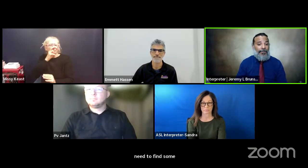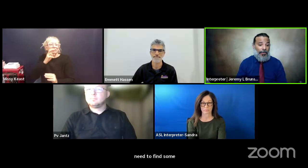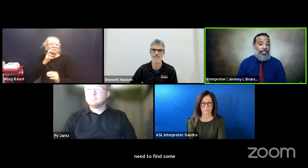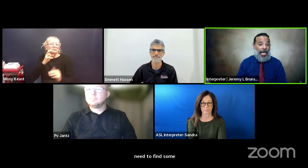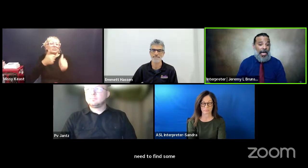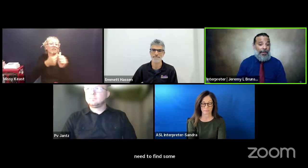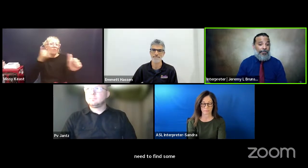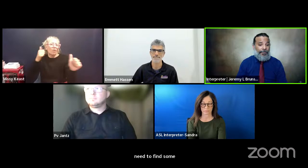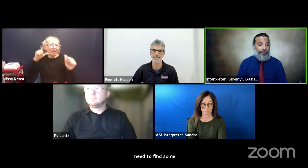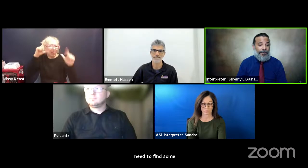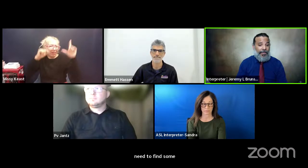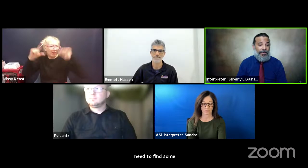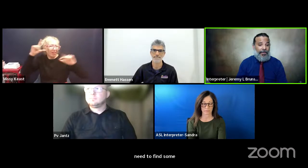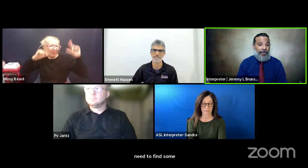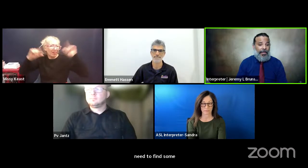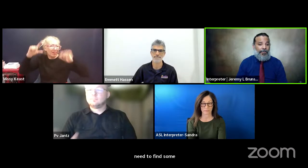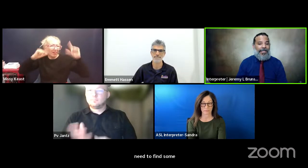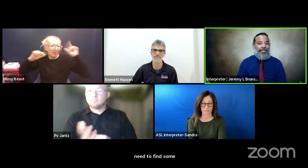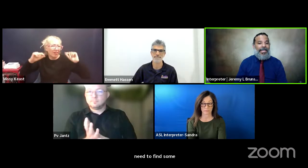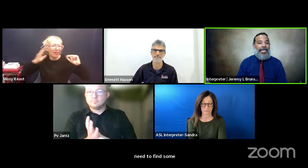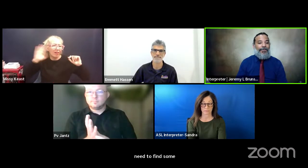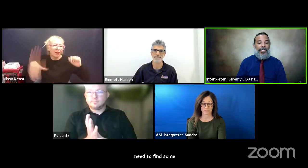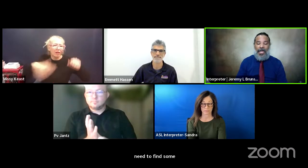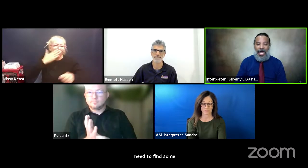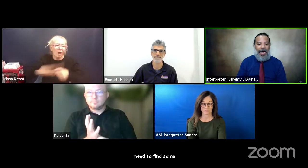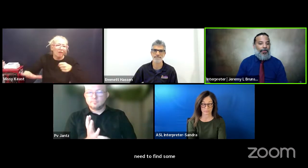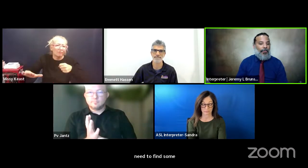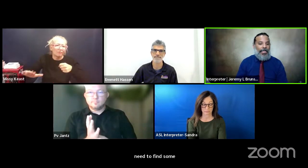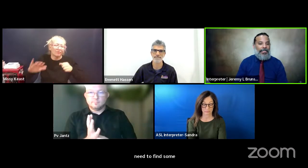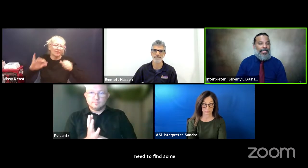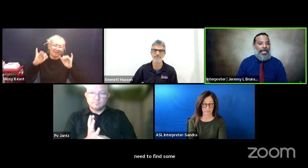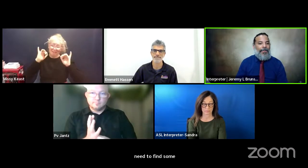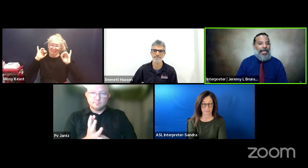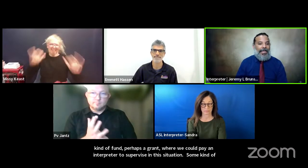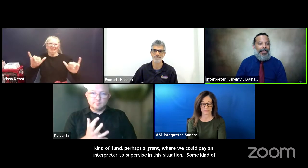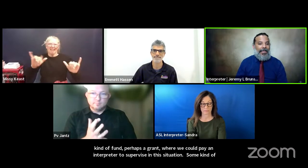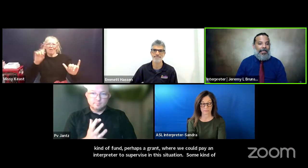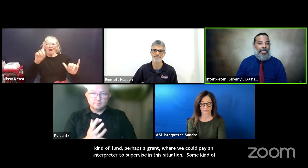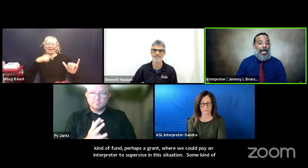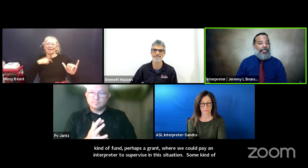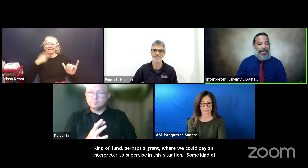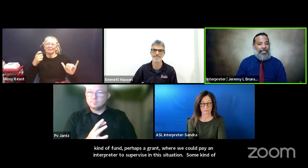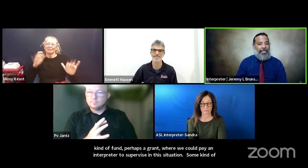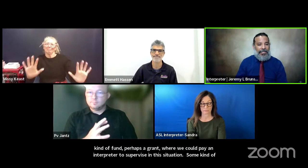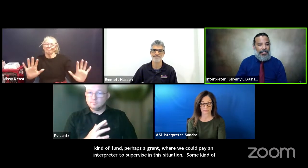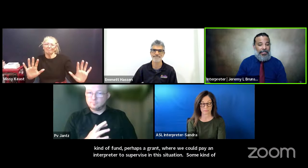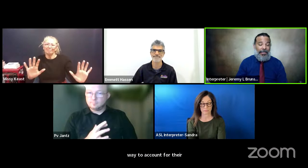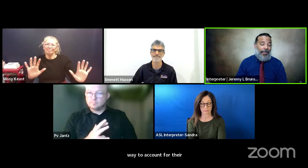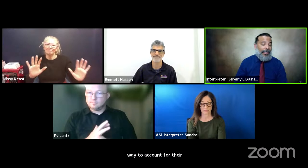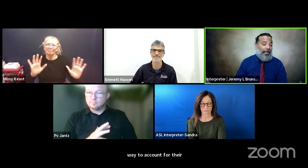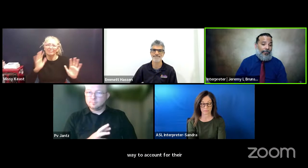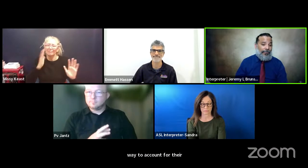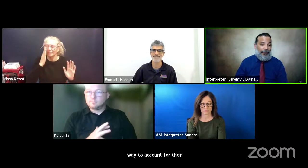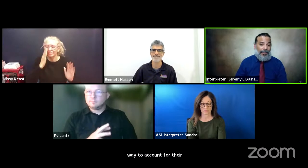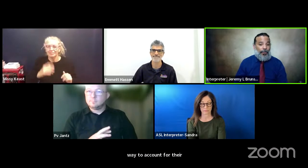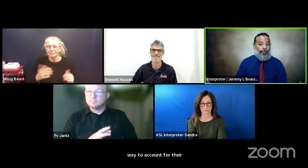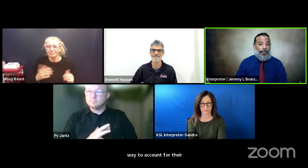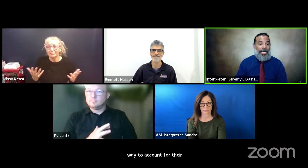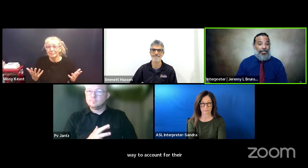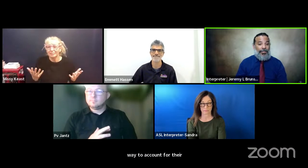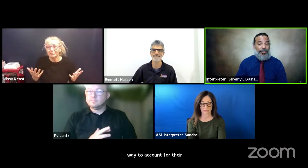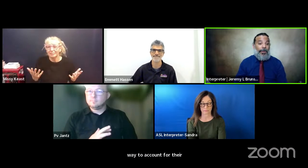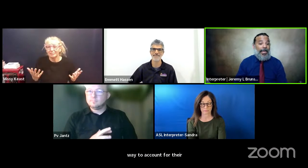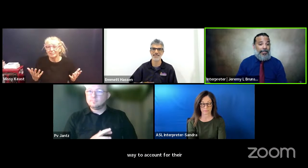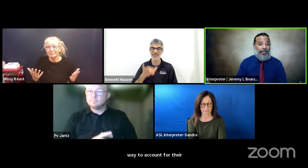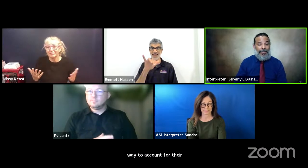compensating them for their time. Because if they're not, otherwise they may not take it as seriously and may not,